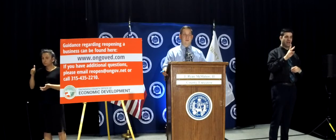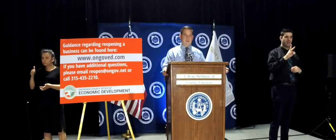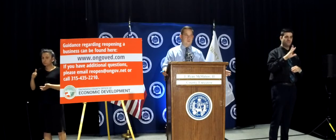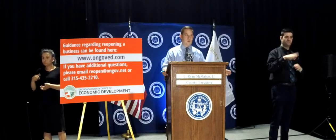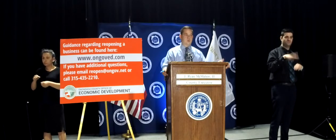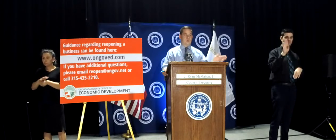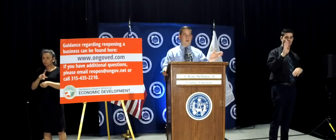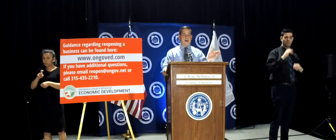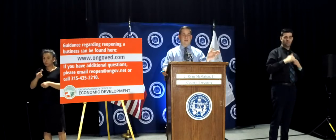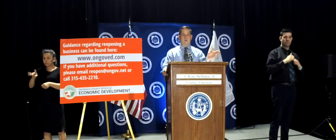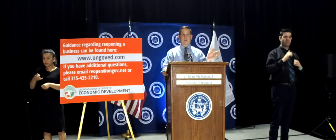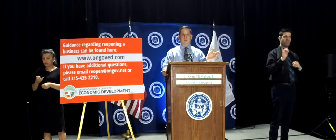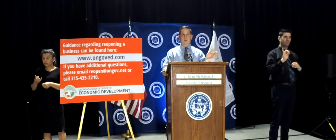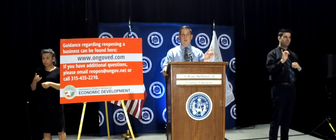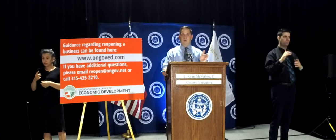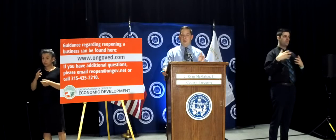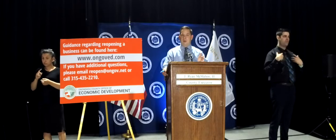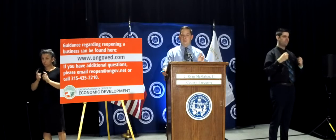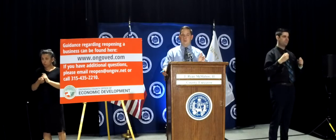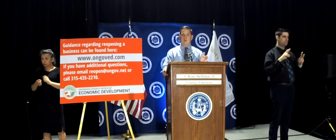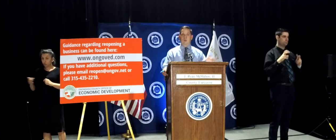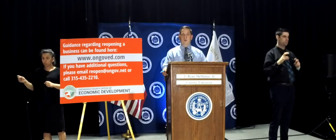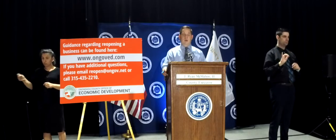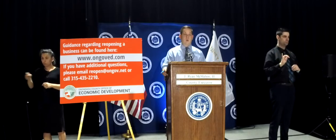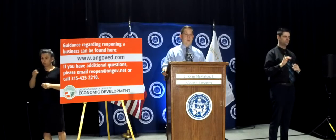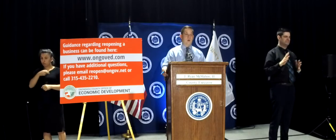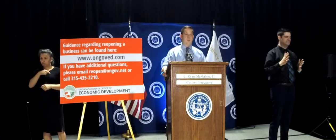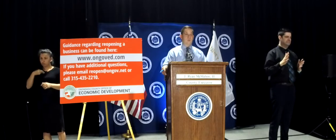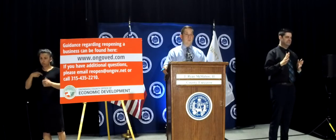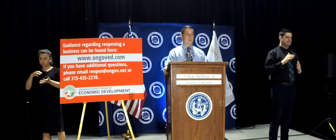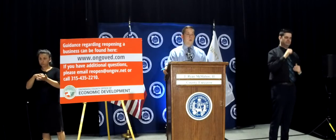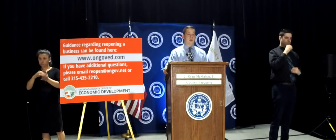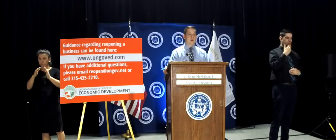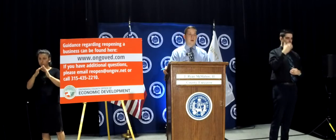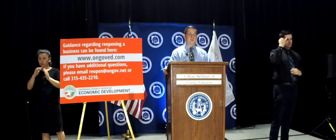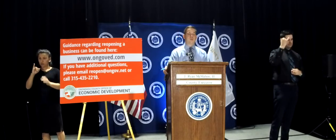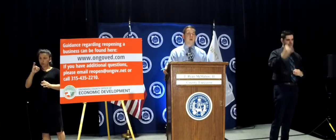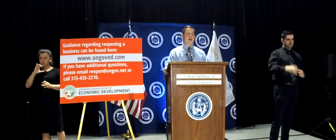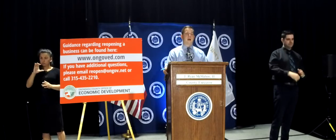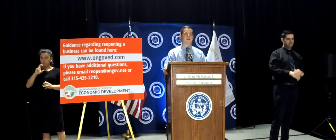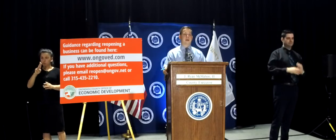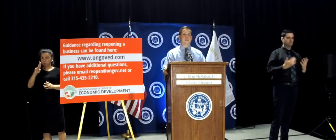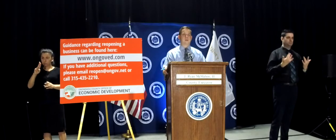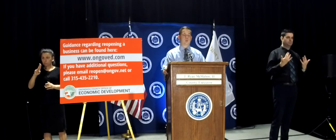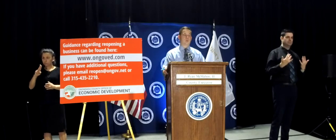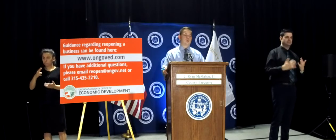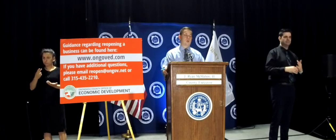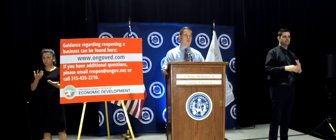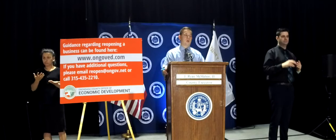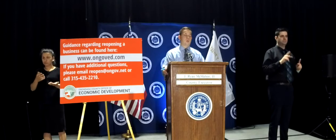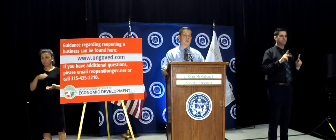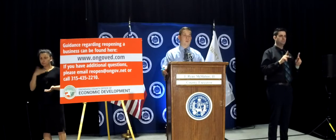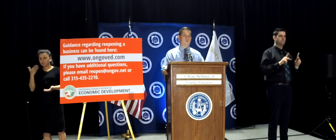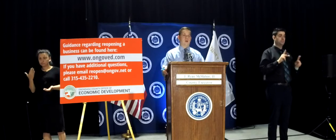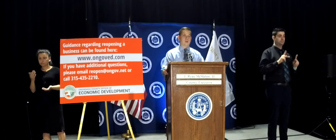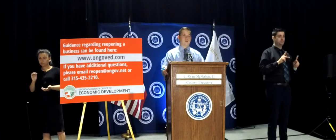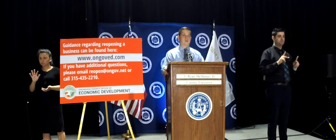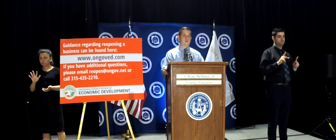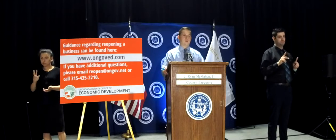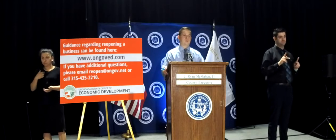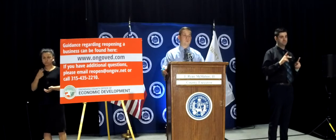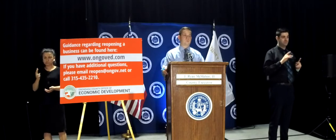them. These folks go into a hospital, they go into your ICU, and we don't get all our neighbors back out of the ICU room. So we need to be